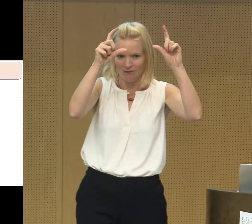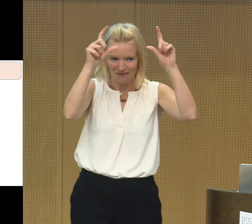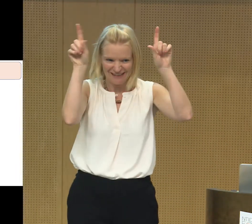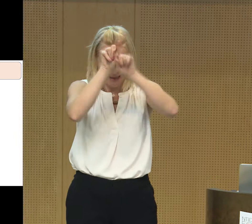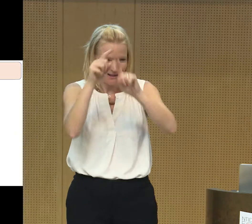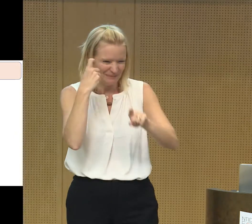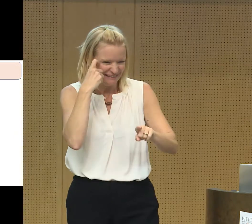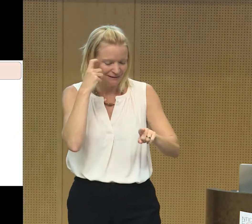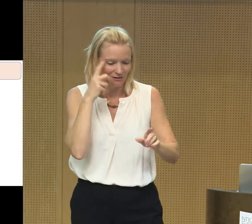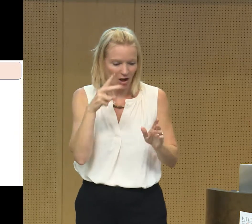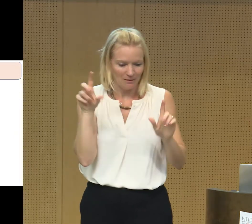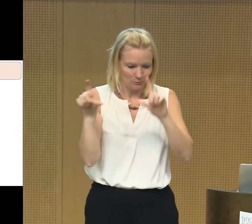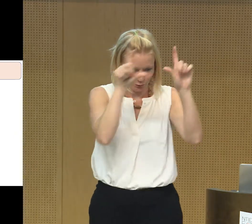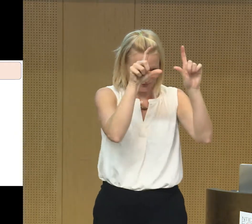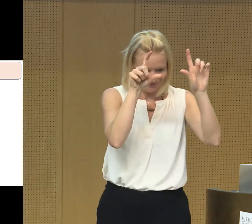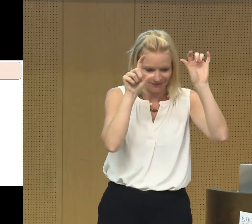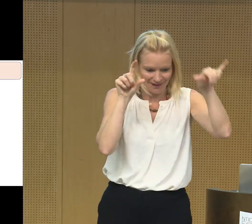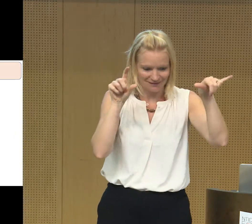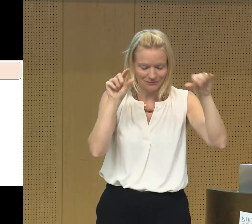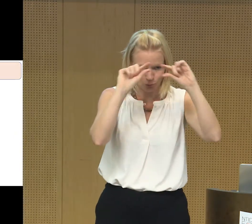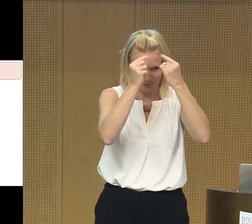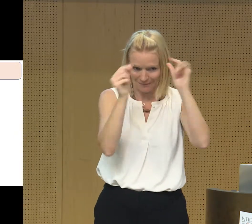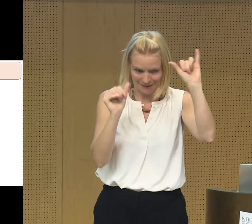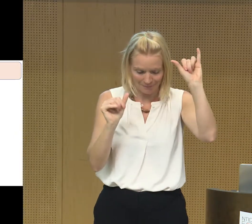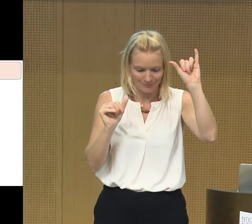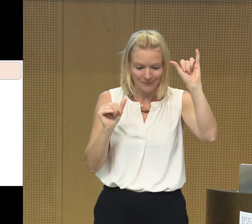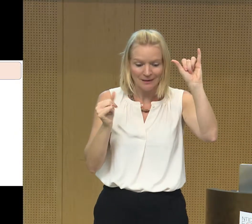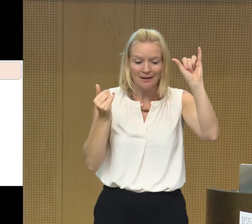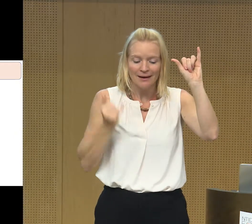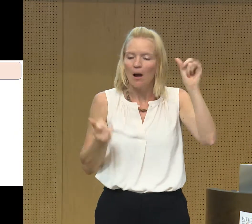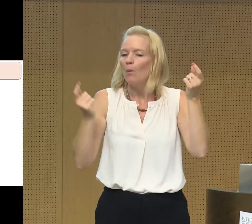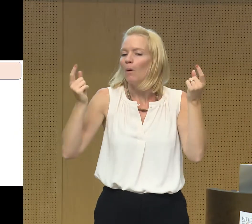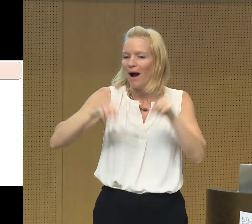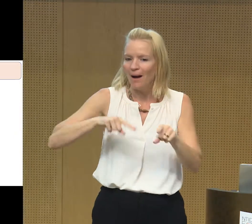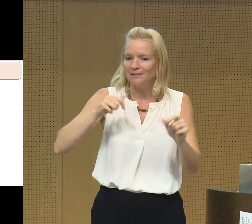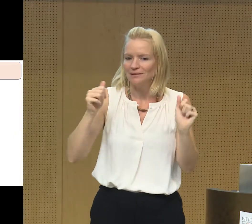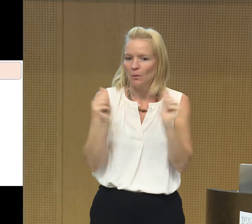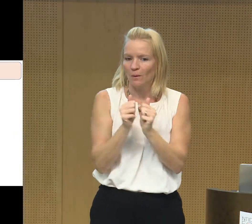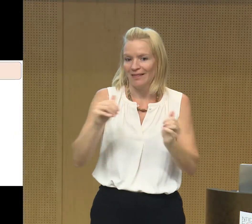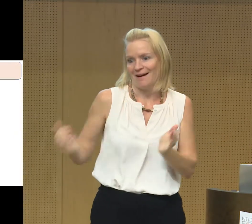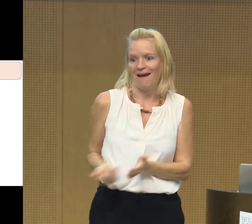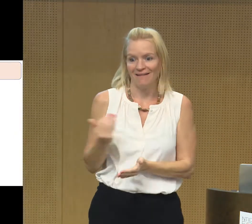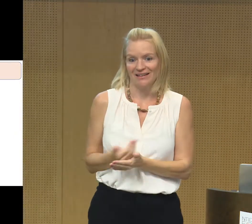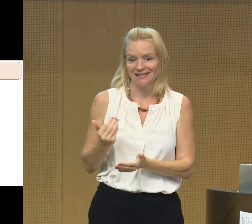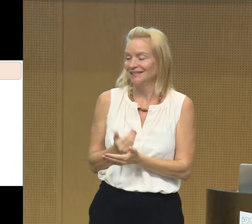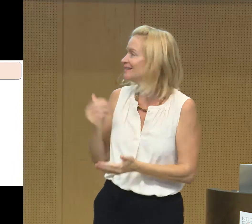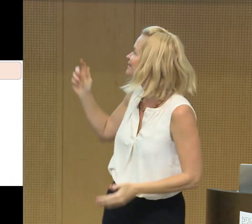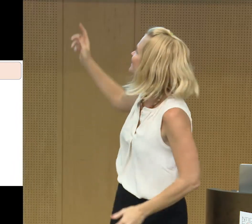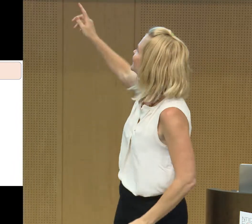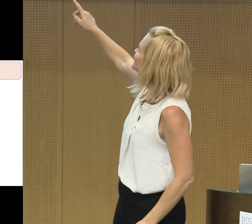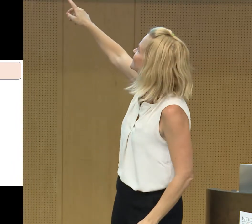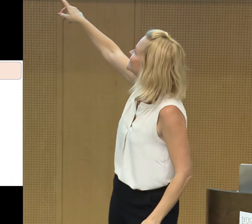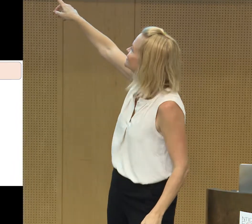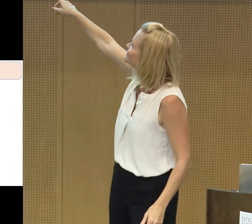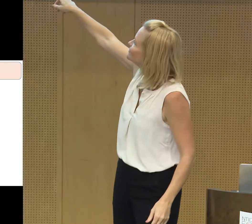The top left picture is the same image you just saw. But now we're going to see what happens with novice